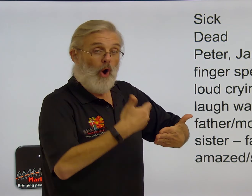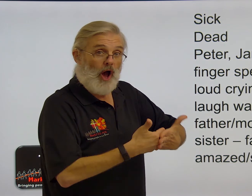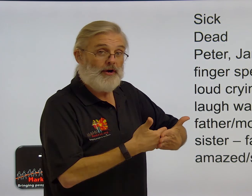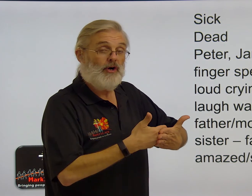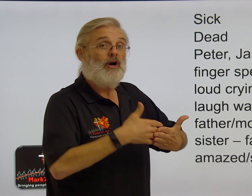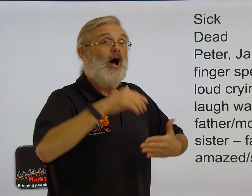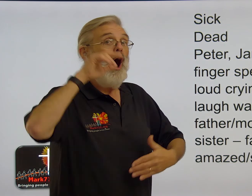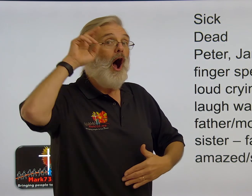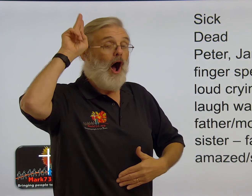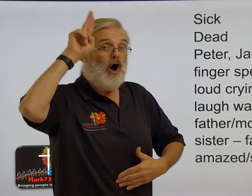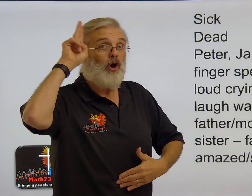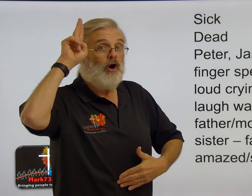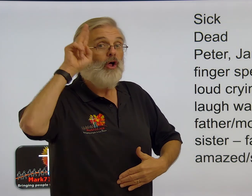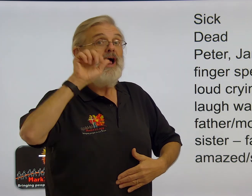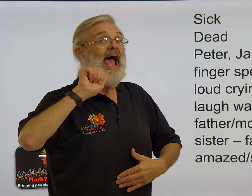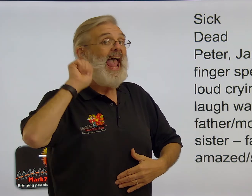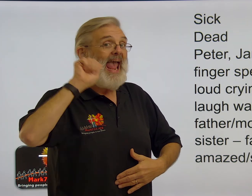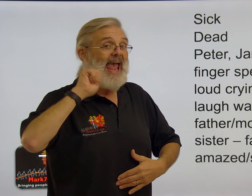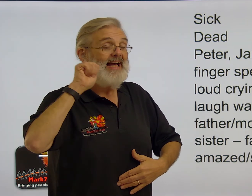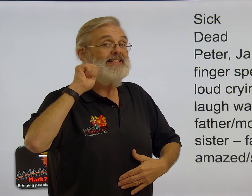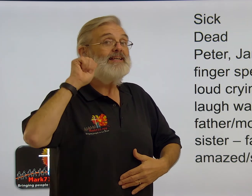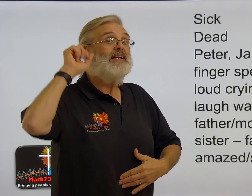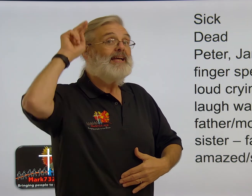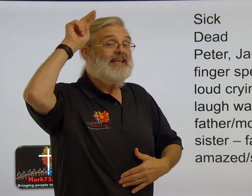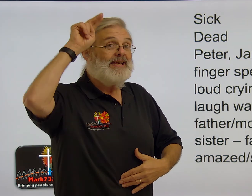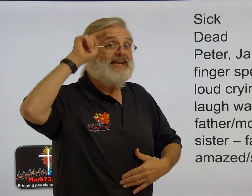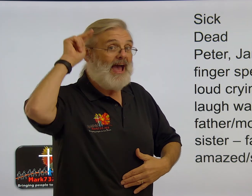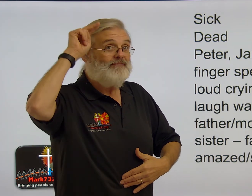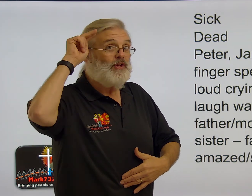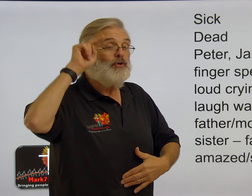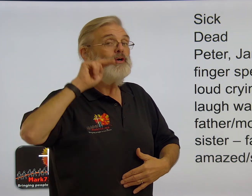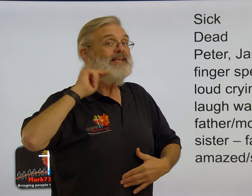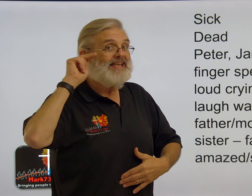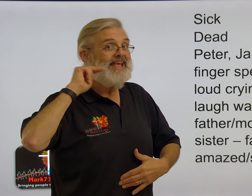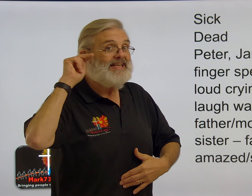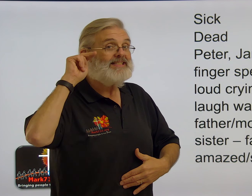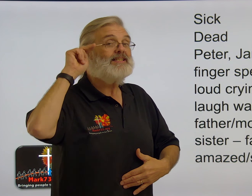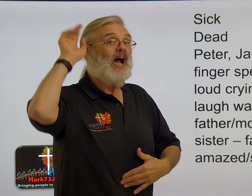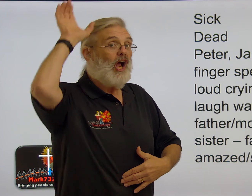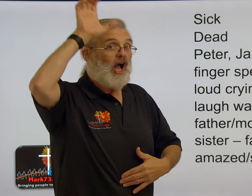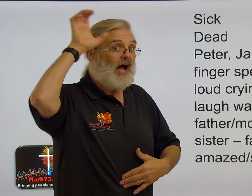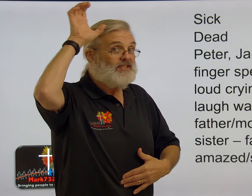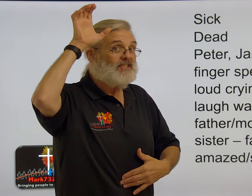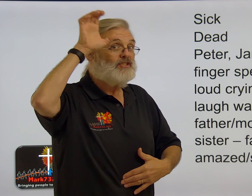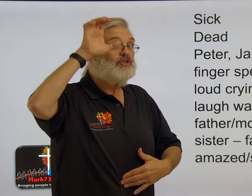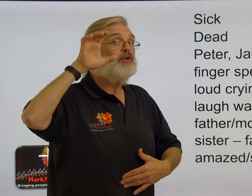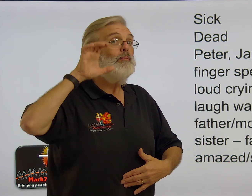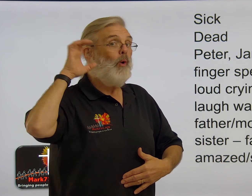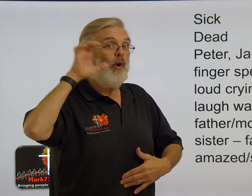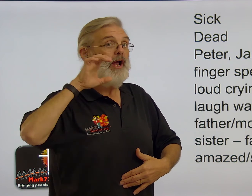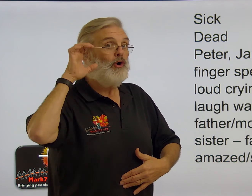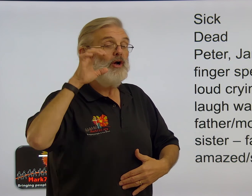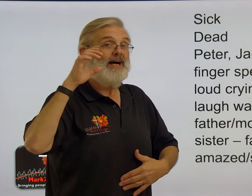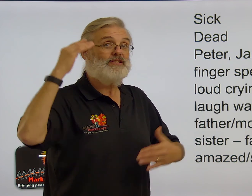daughter, uncle, aunt, nephew, niece, cousins, boy, girl, cousins. So